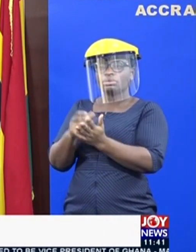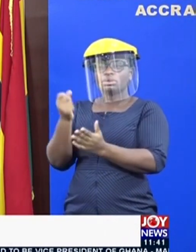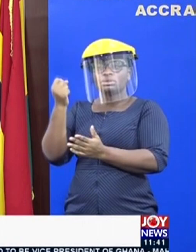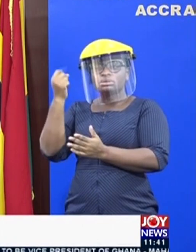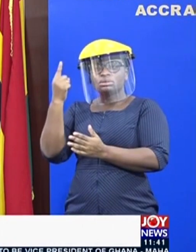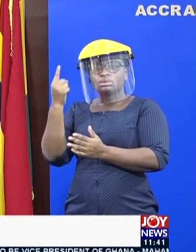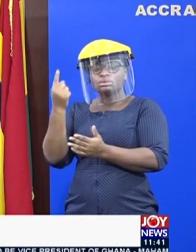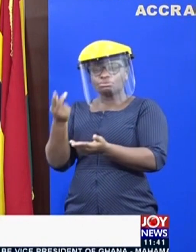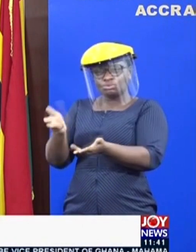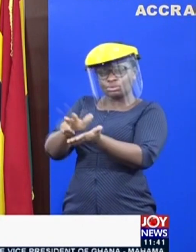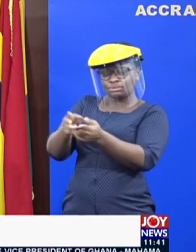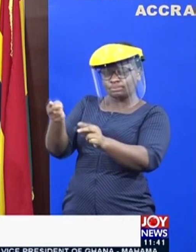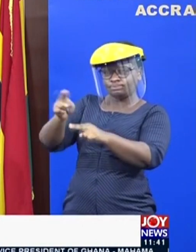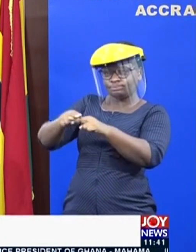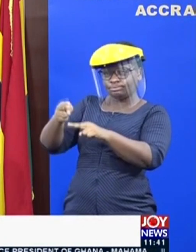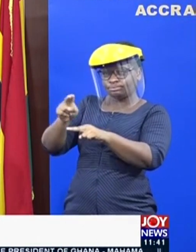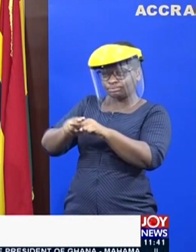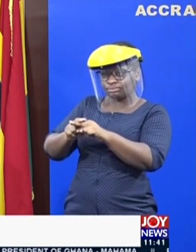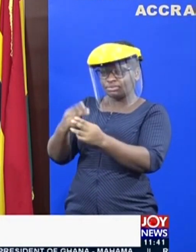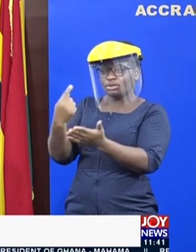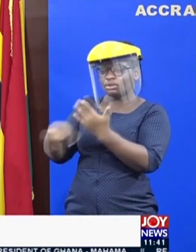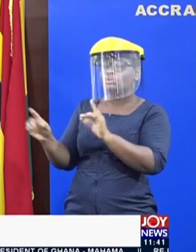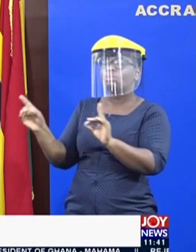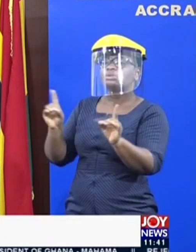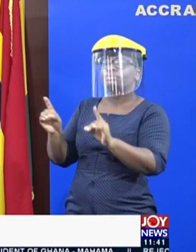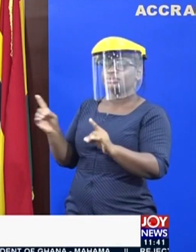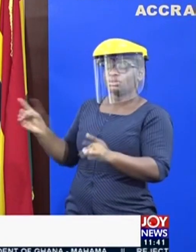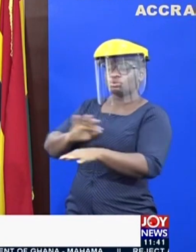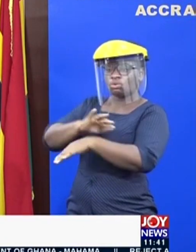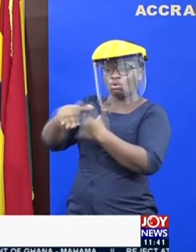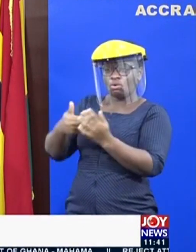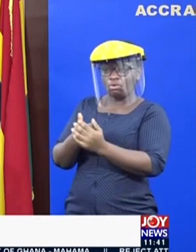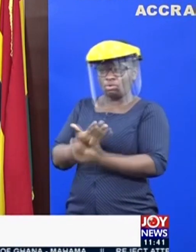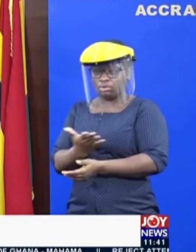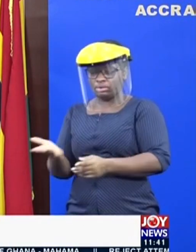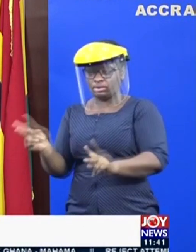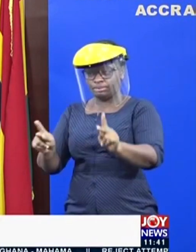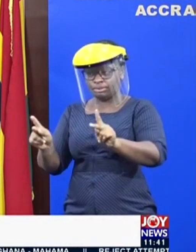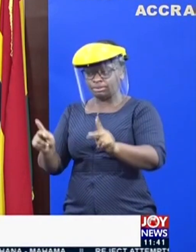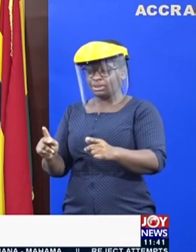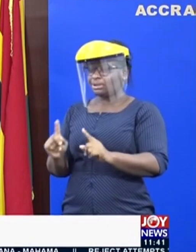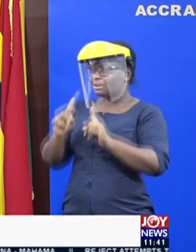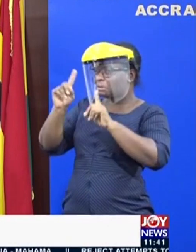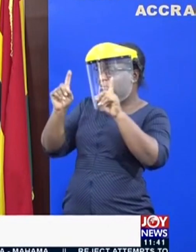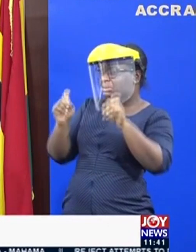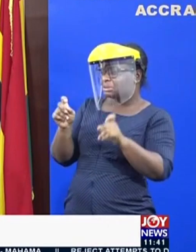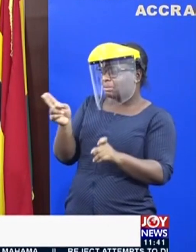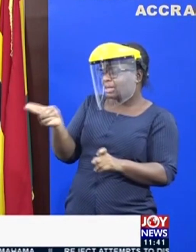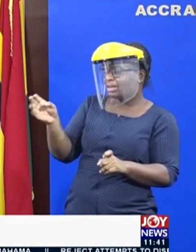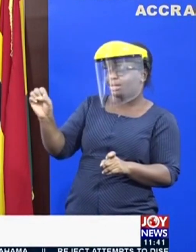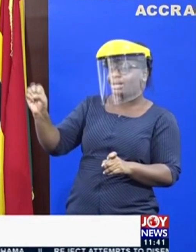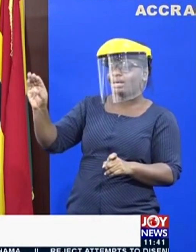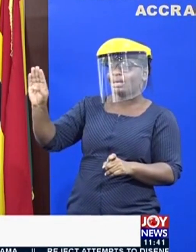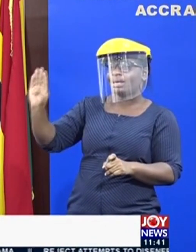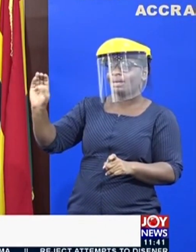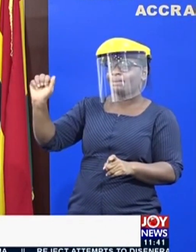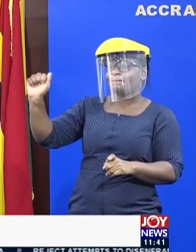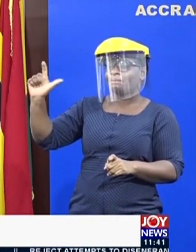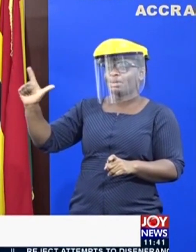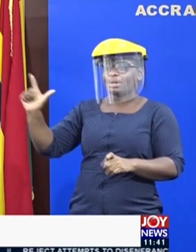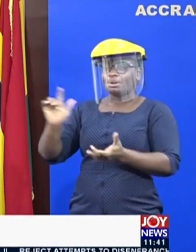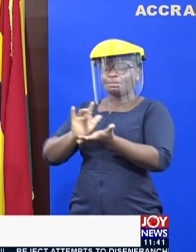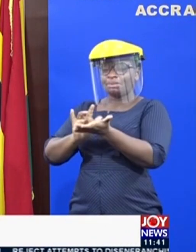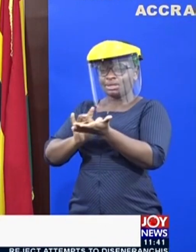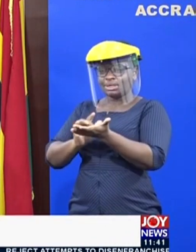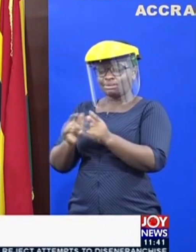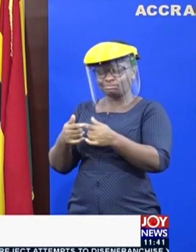improve on the kit and then to resubmit. So that is what we've done to all of them. There was a question about herbal medicines. Currently,